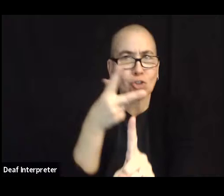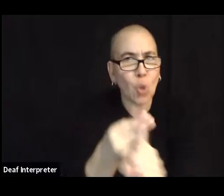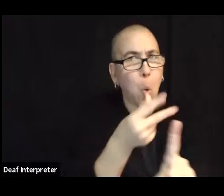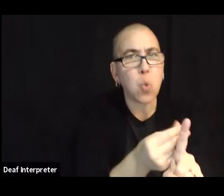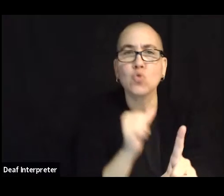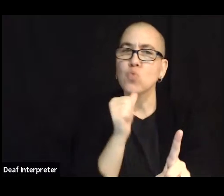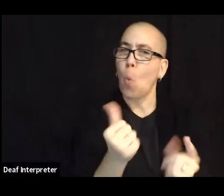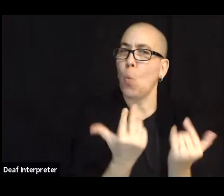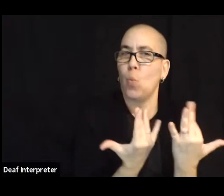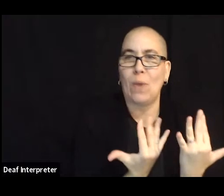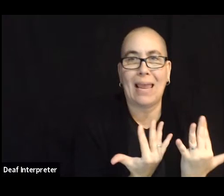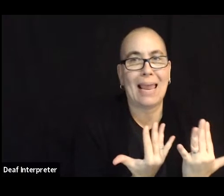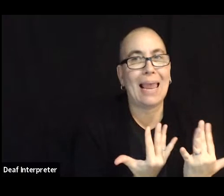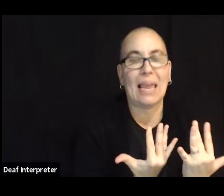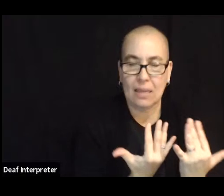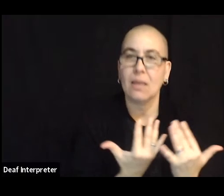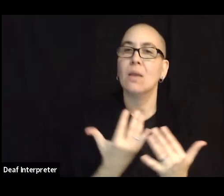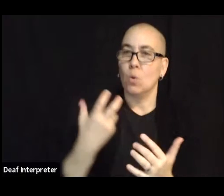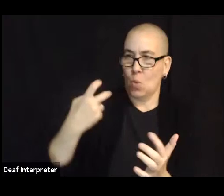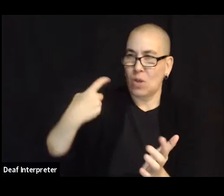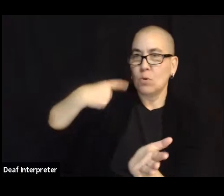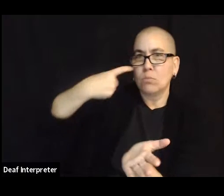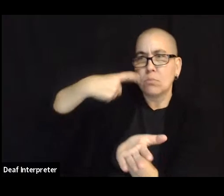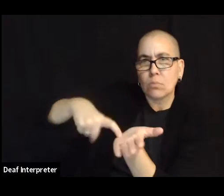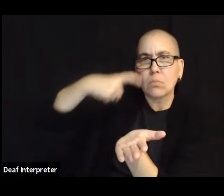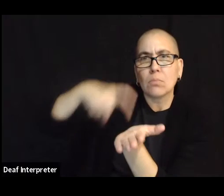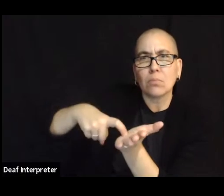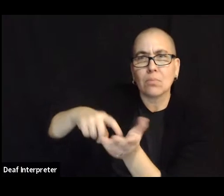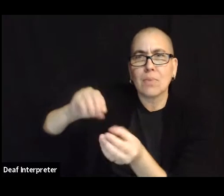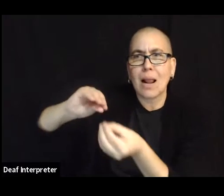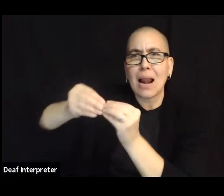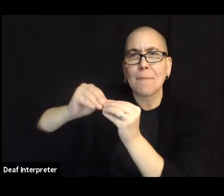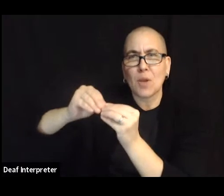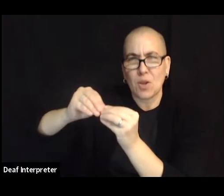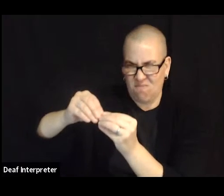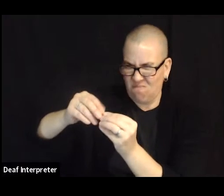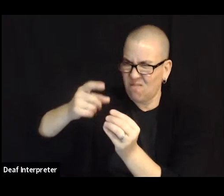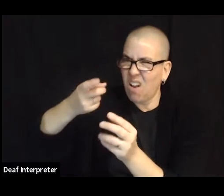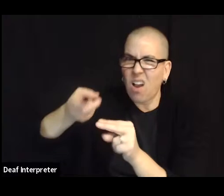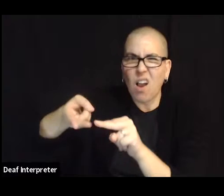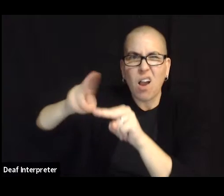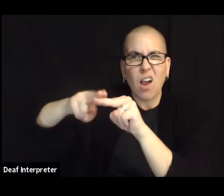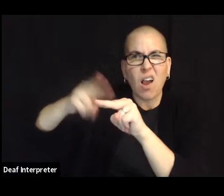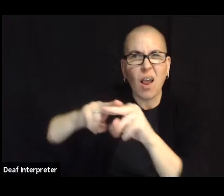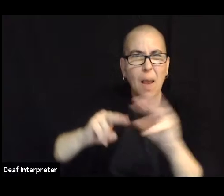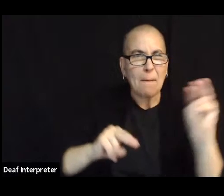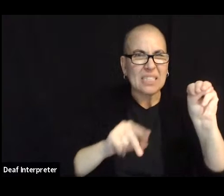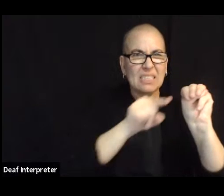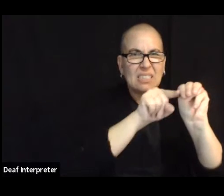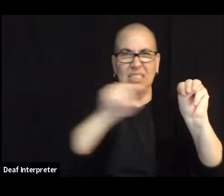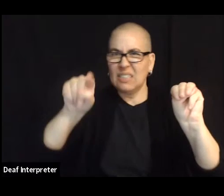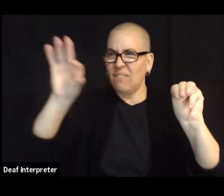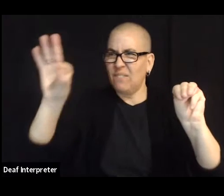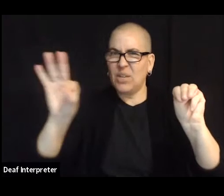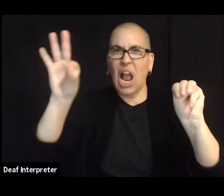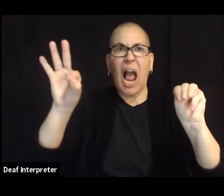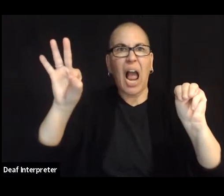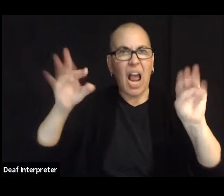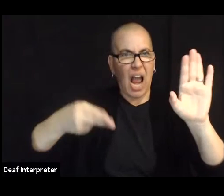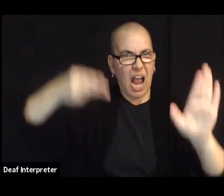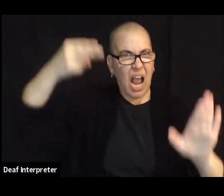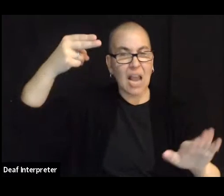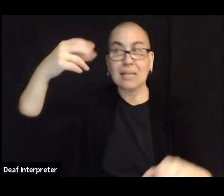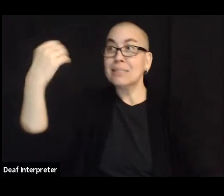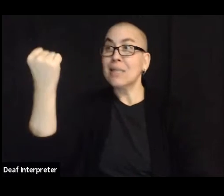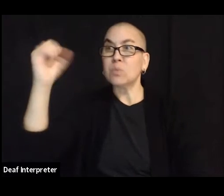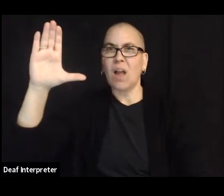fewer doses on the weekend. And so we certainly let our partners know the importance of vaccinating, taking every